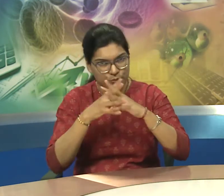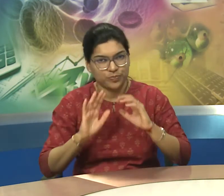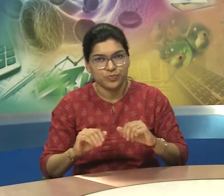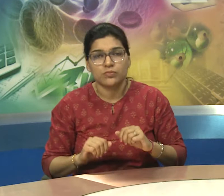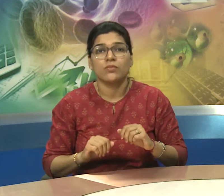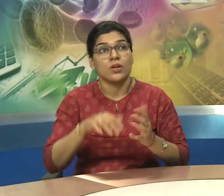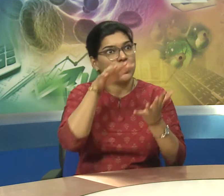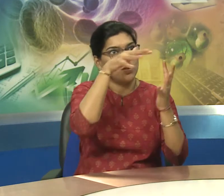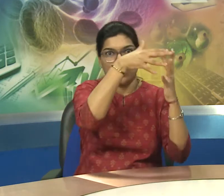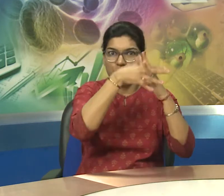is